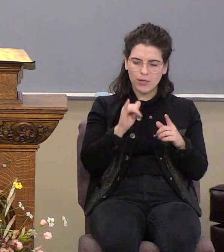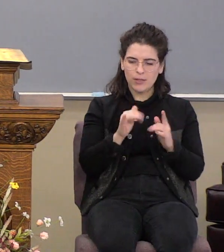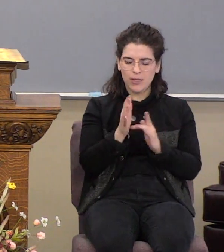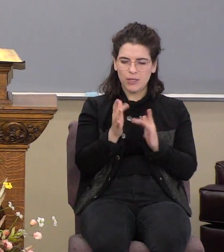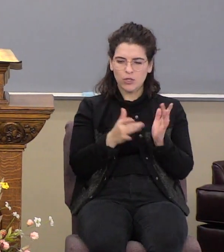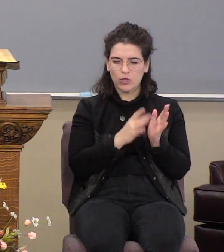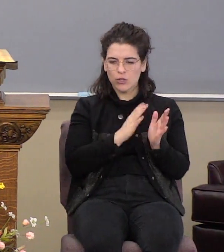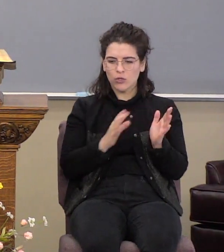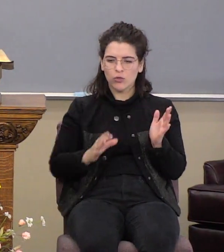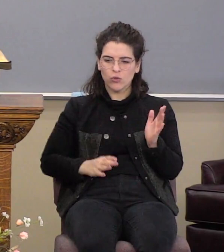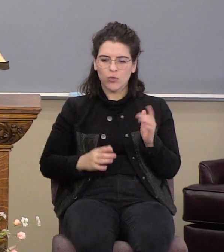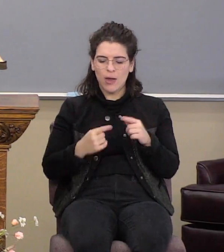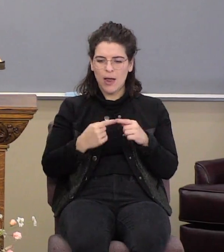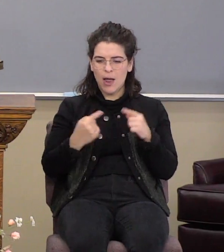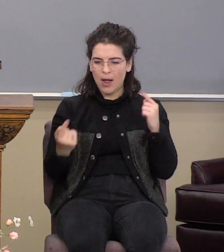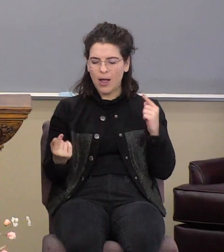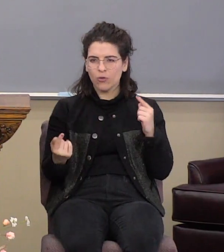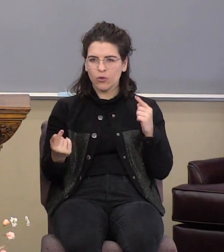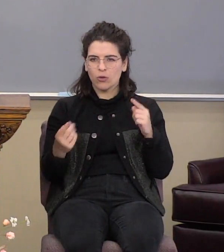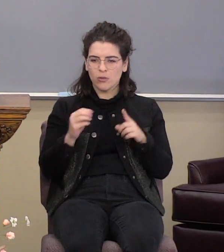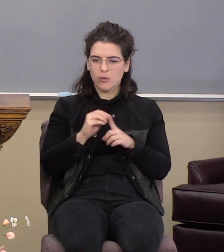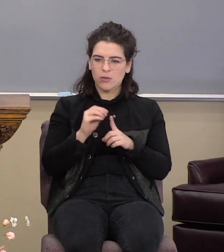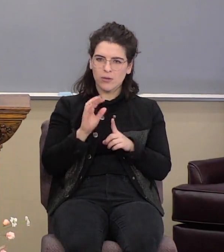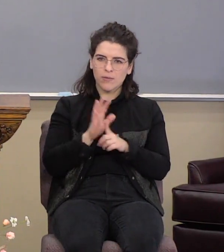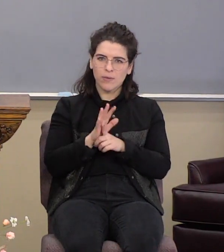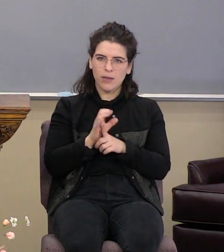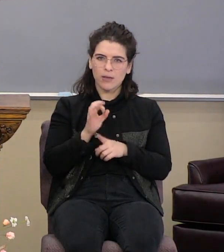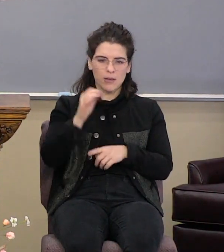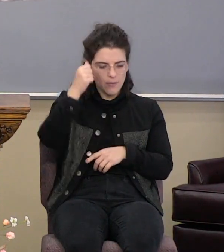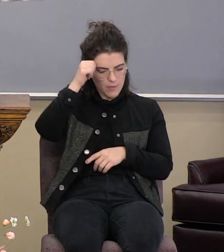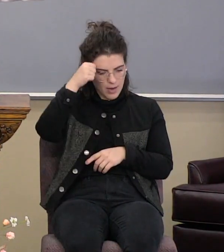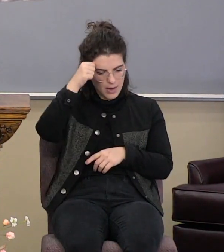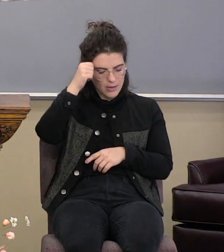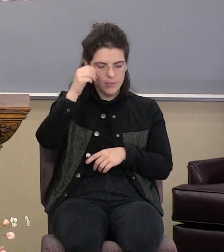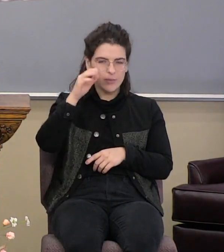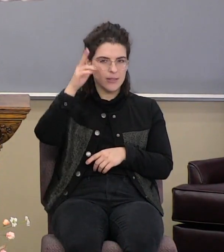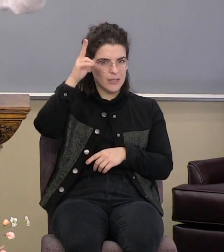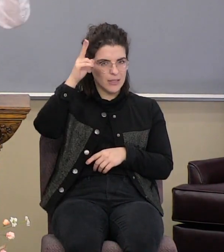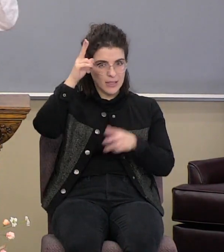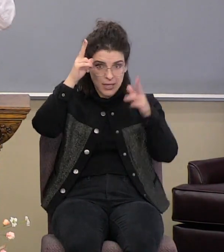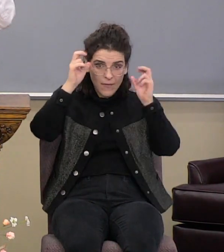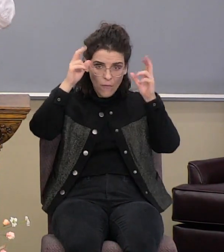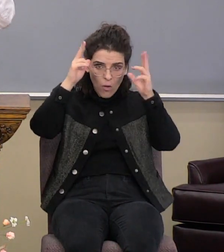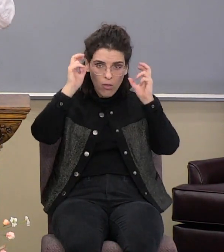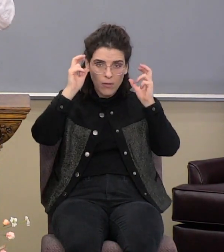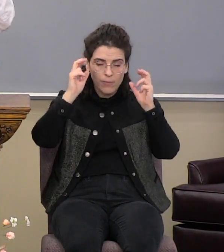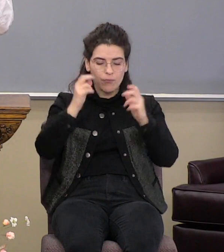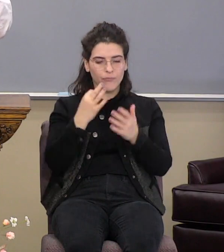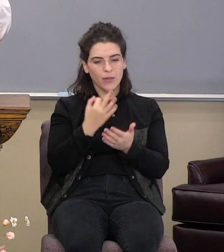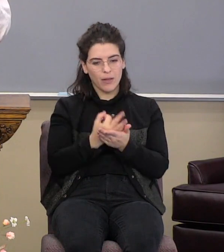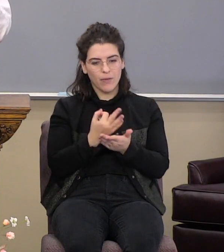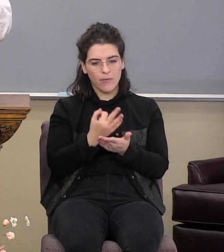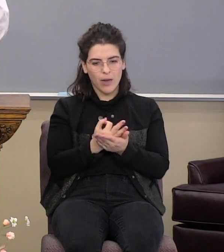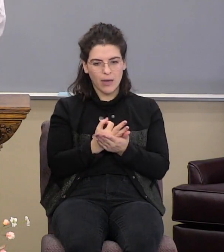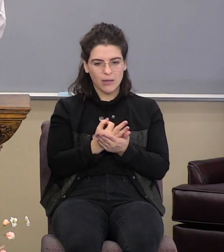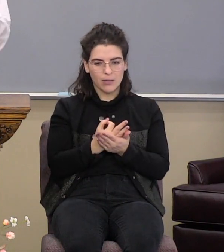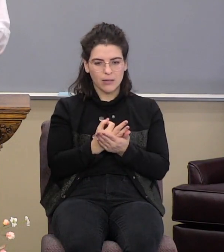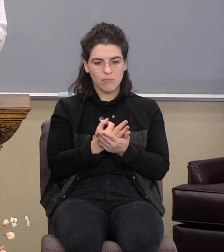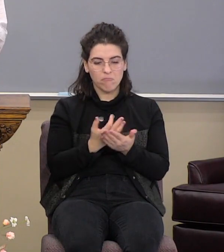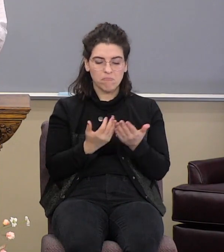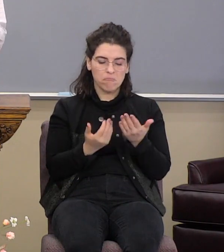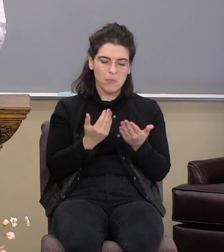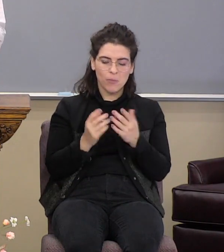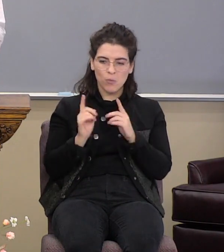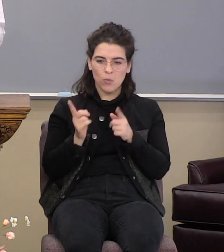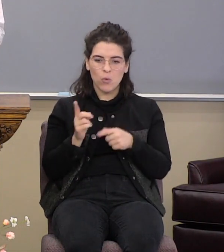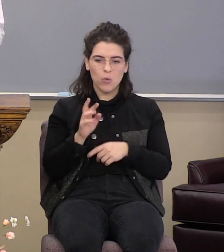Christ counters the effect of Adam's evil. In fact, maybe we'll go